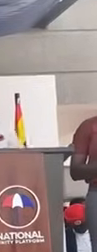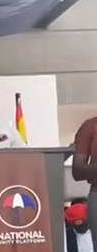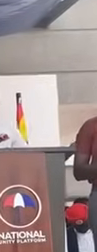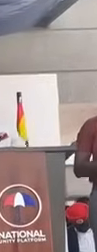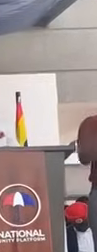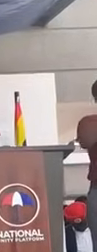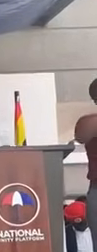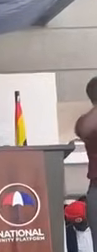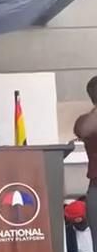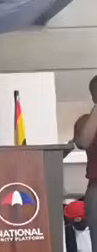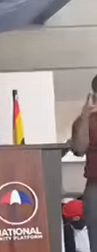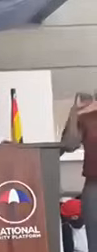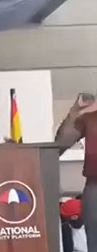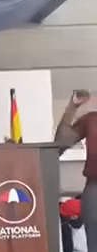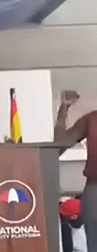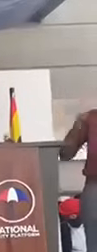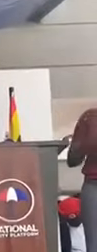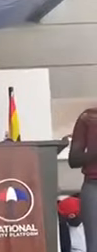Mr. President,